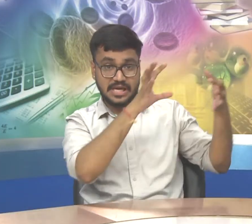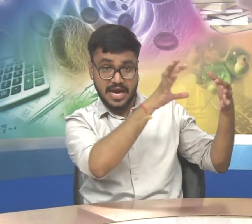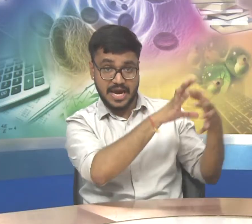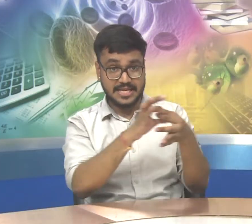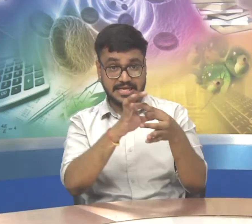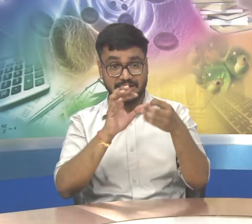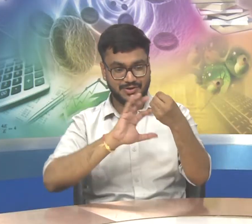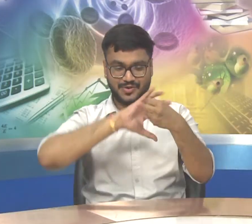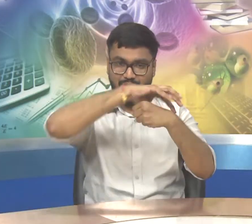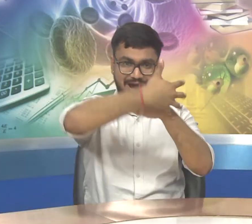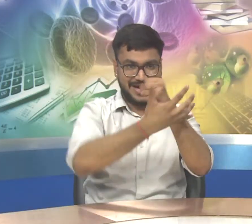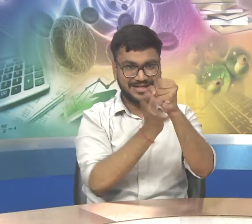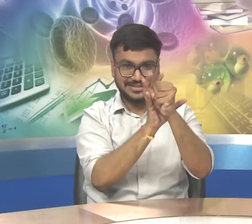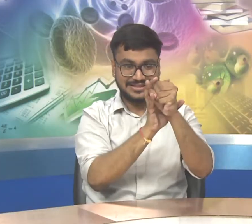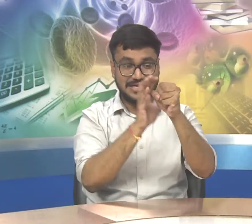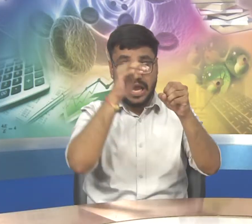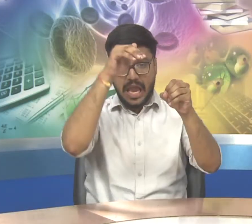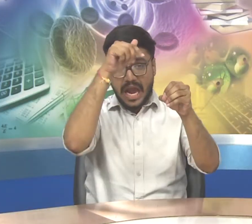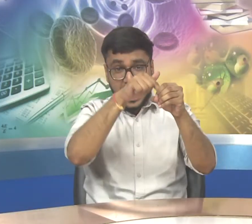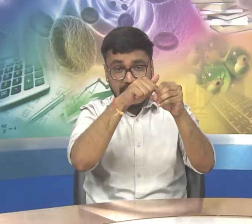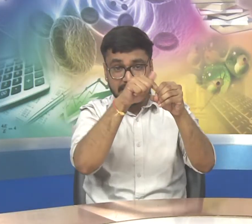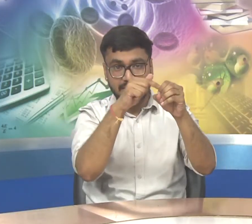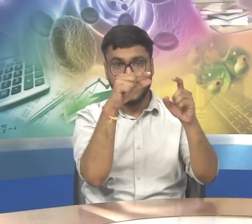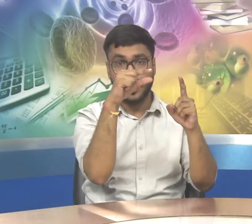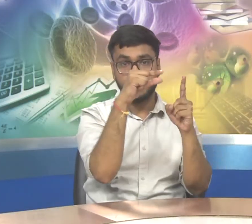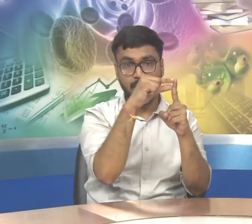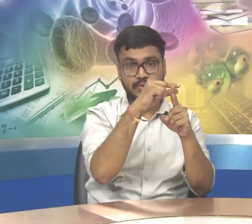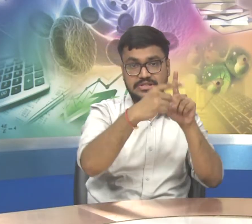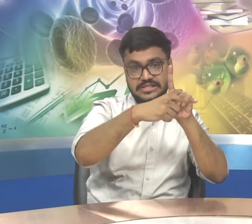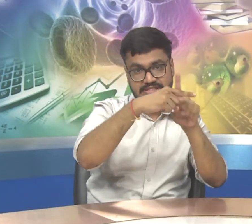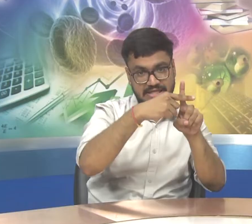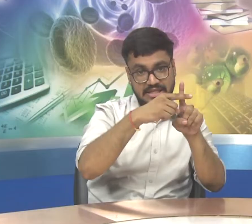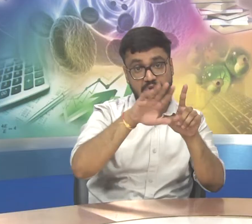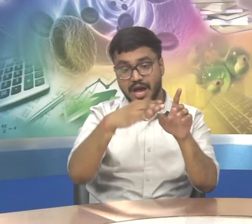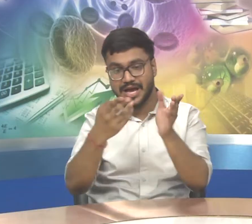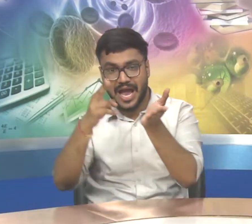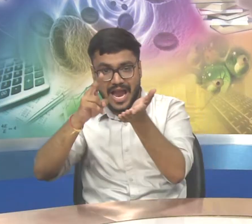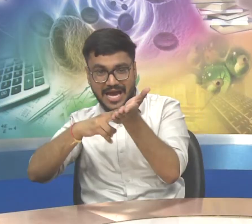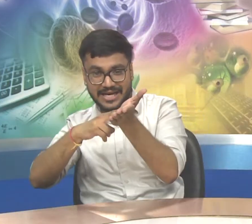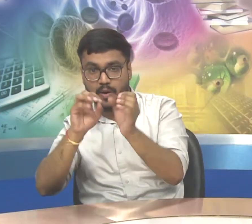As you can see, there is a picture showing atom and nucleus.